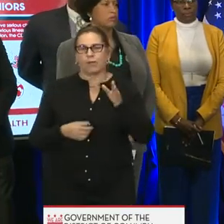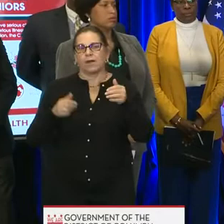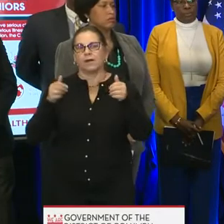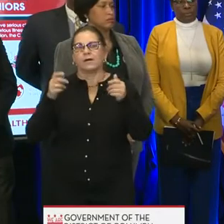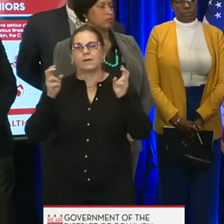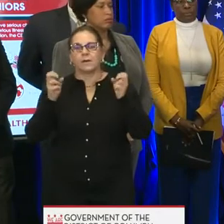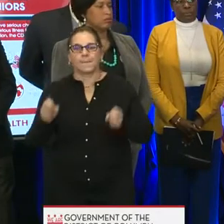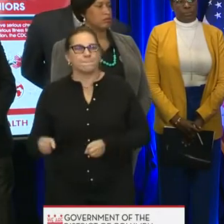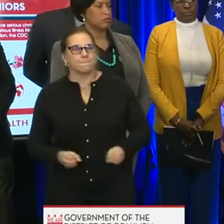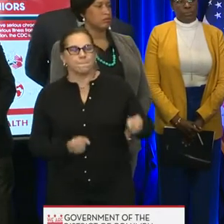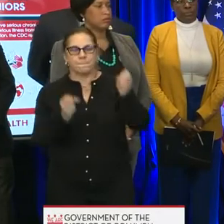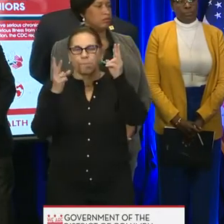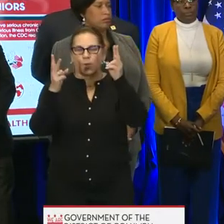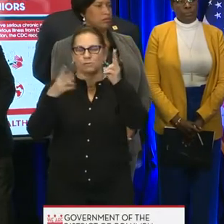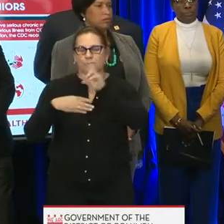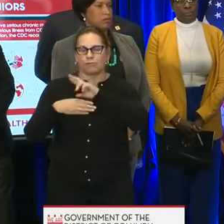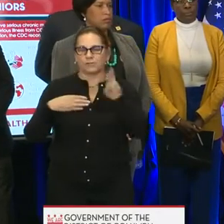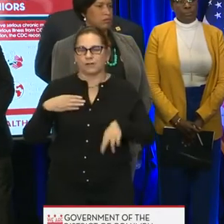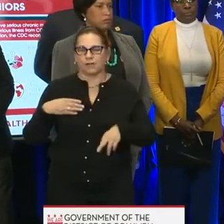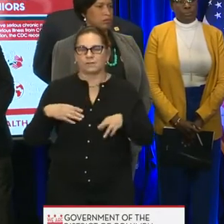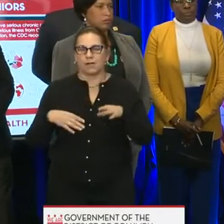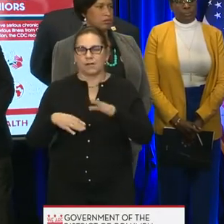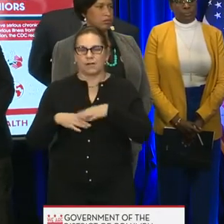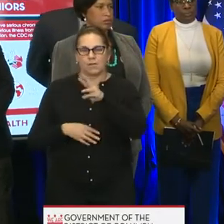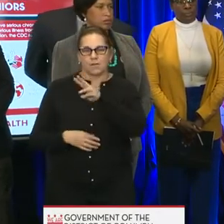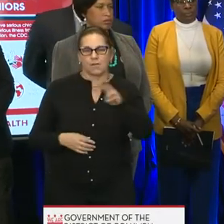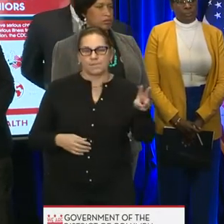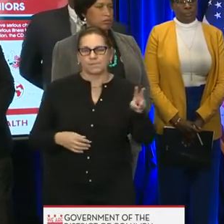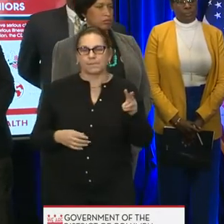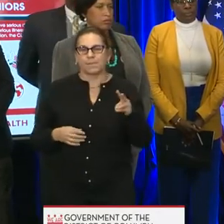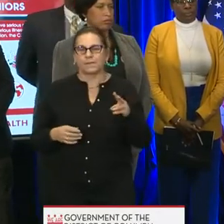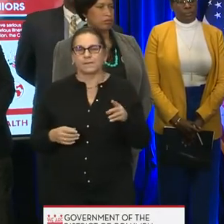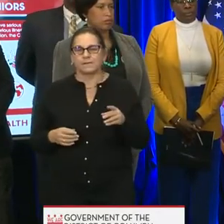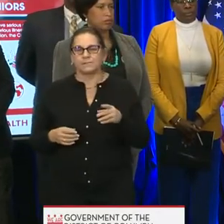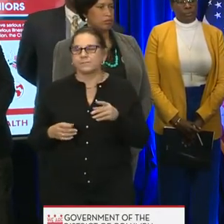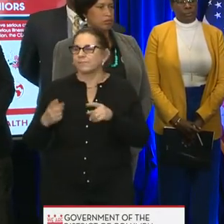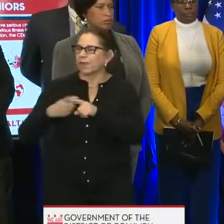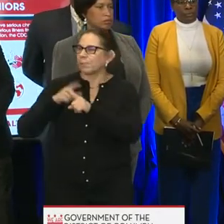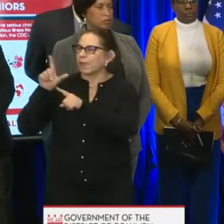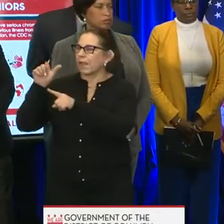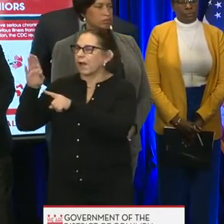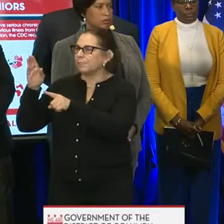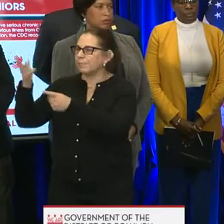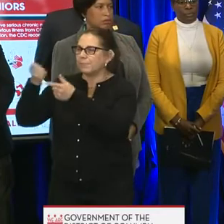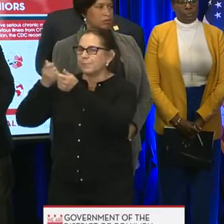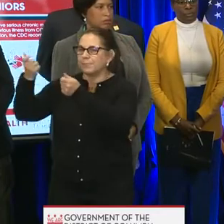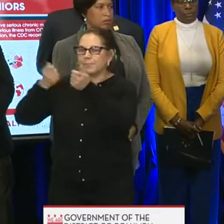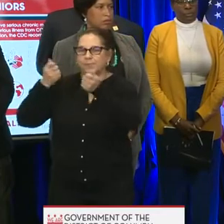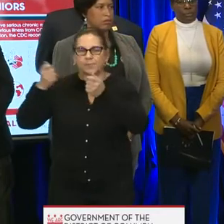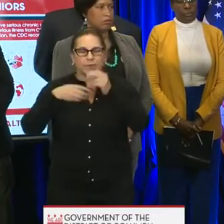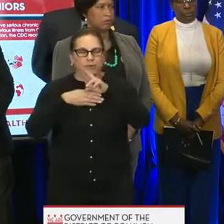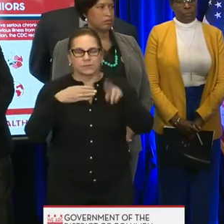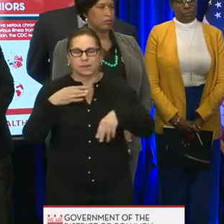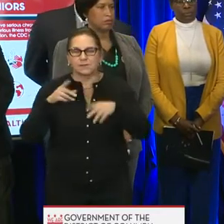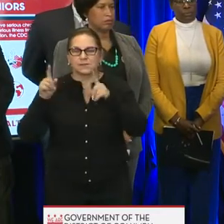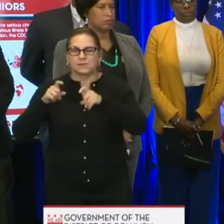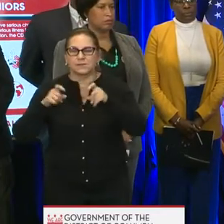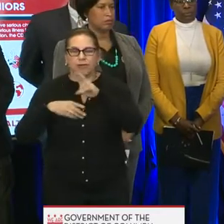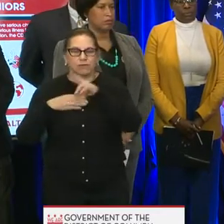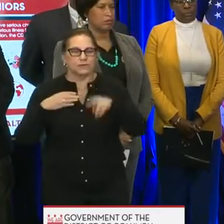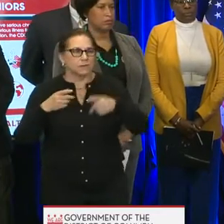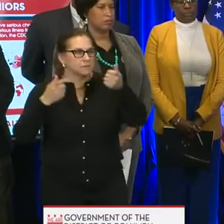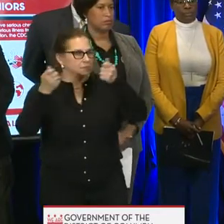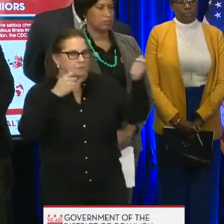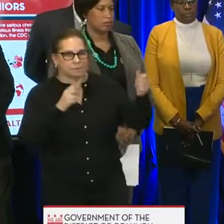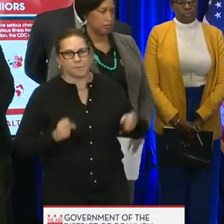Health any additional results that are coming from outside labs, and those will be done throughout the day and posted by the end of the